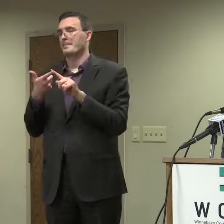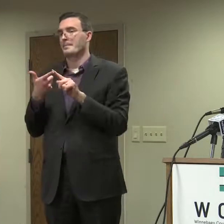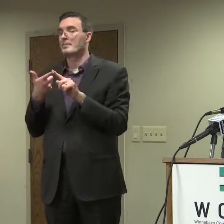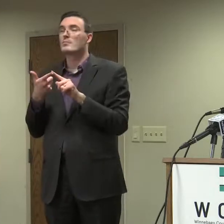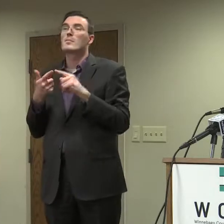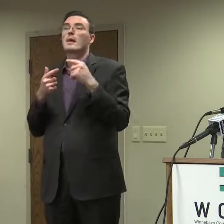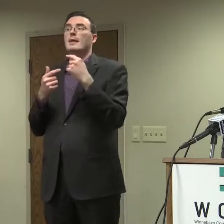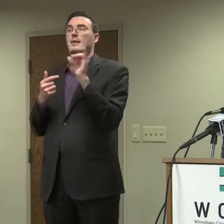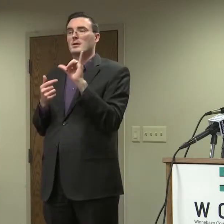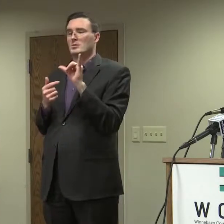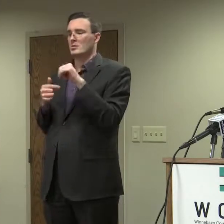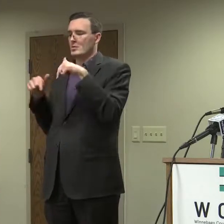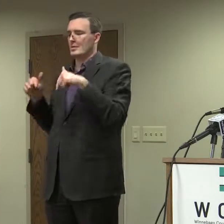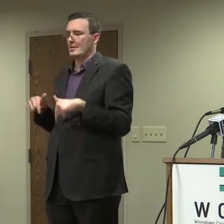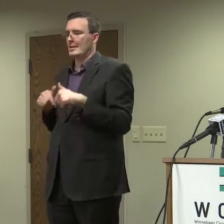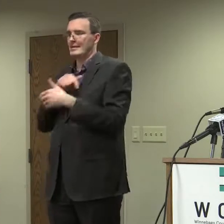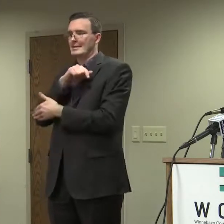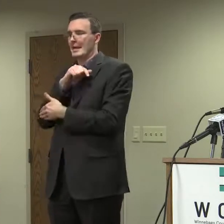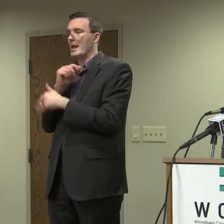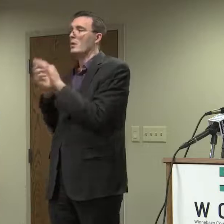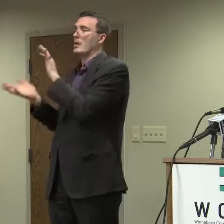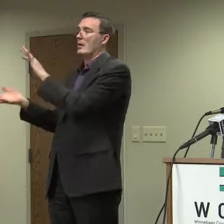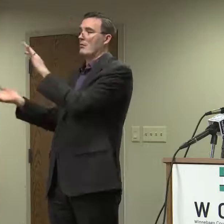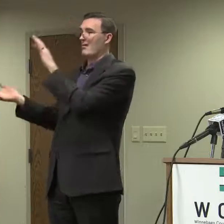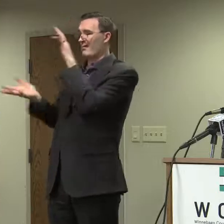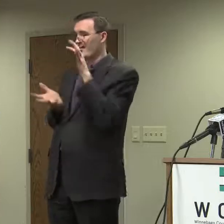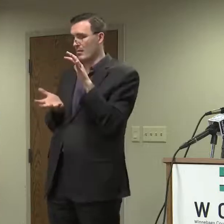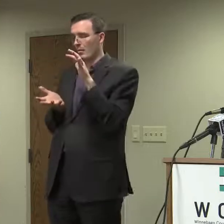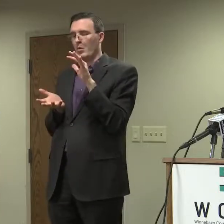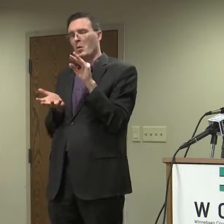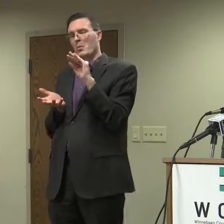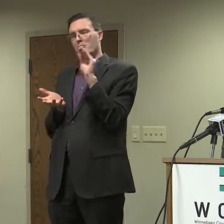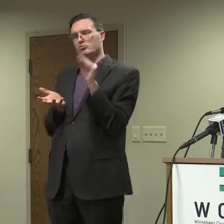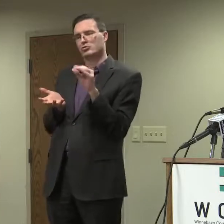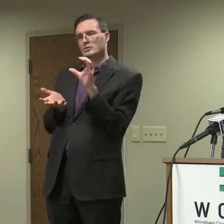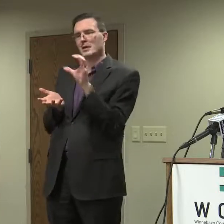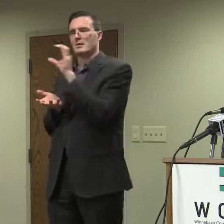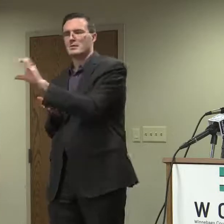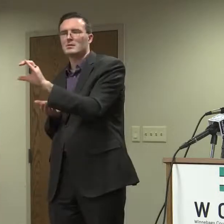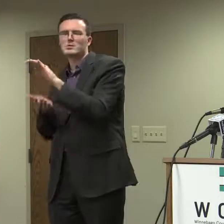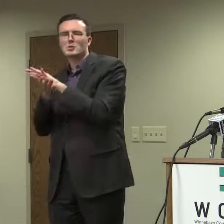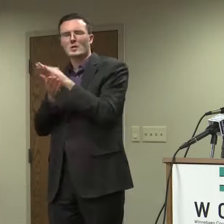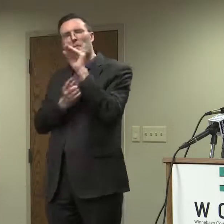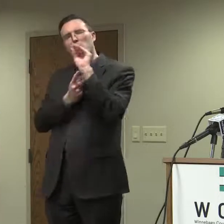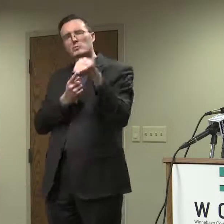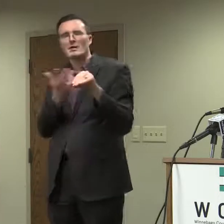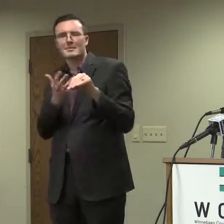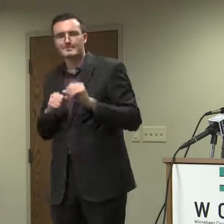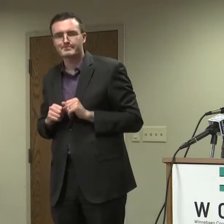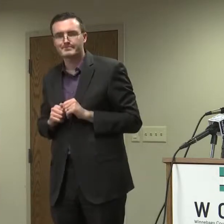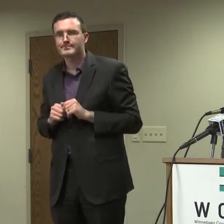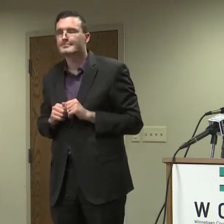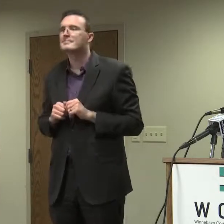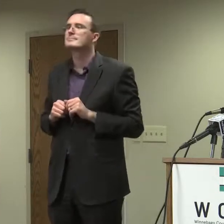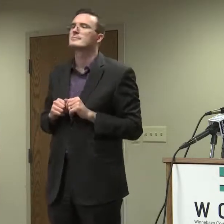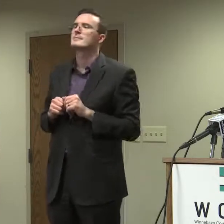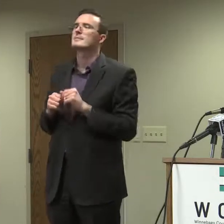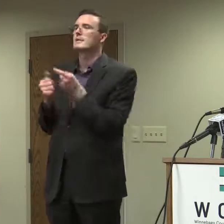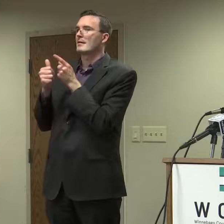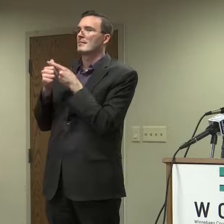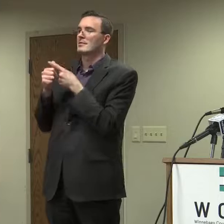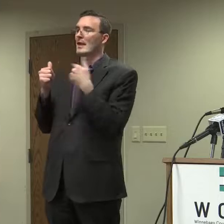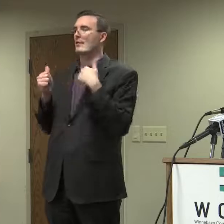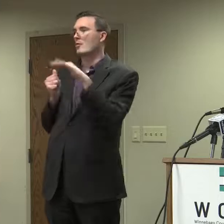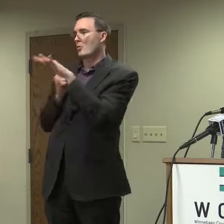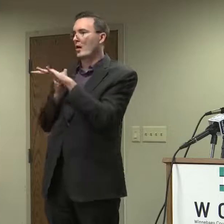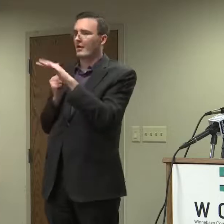we are getting in our county that are going to schools? So the question is, do we have a straight number? So currently